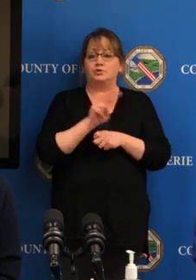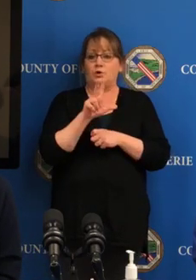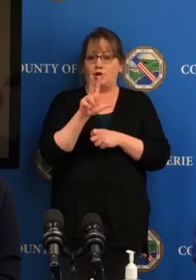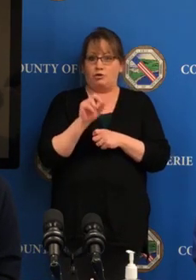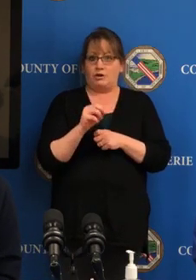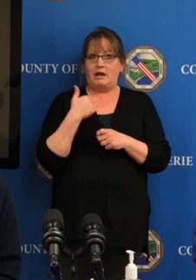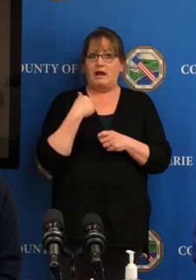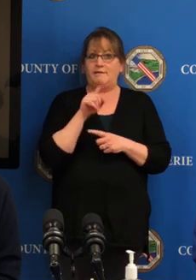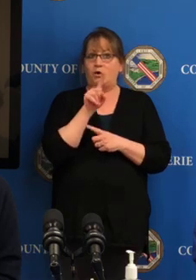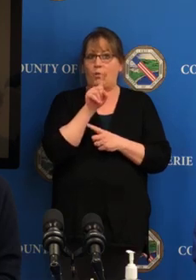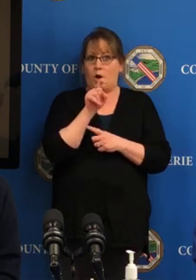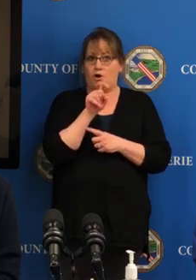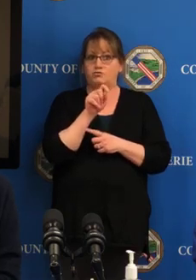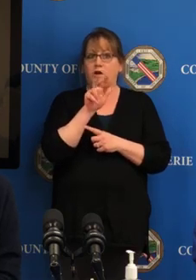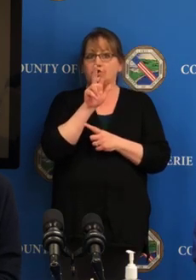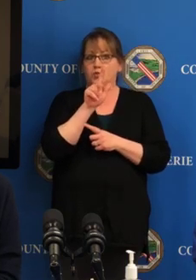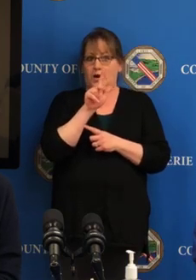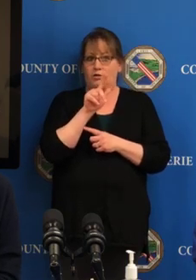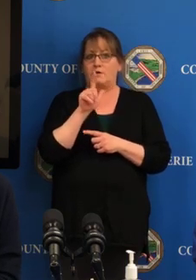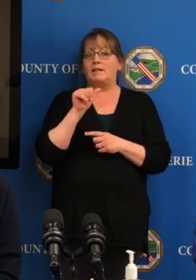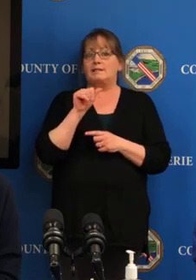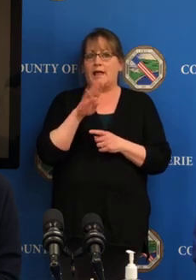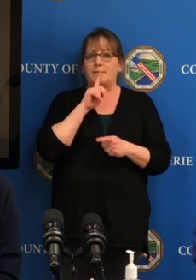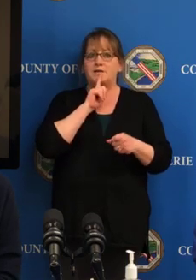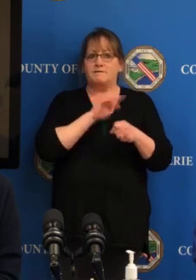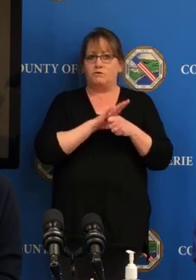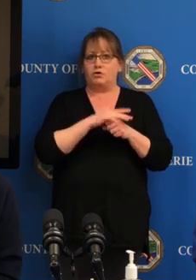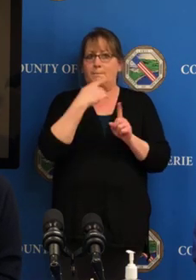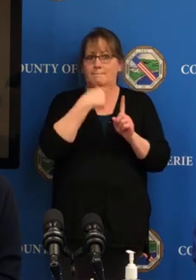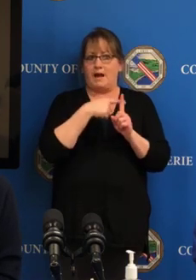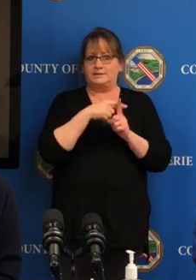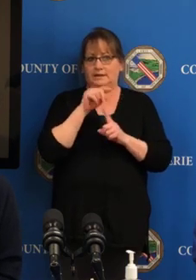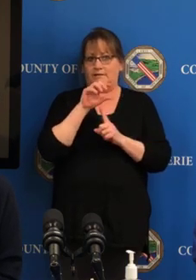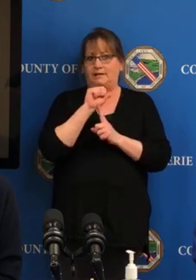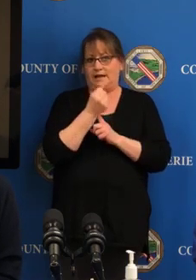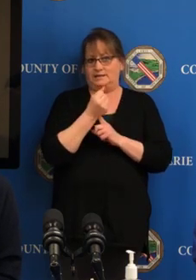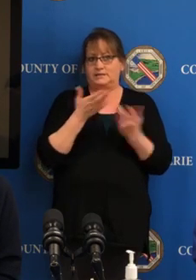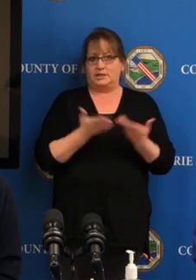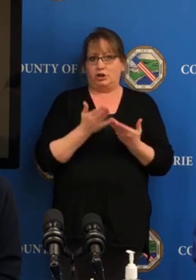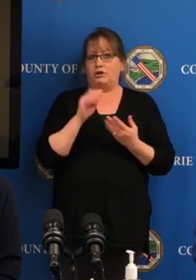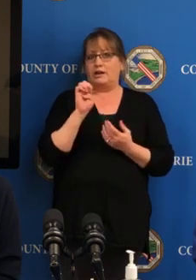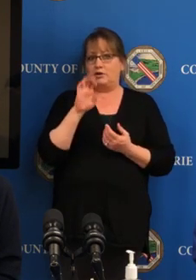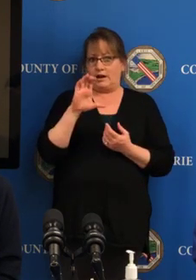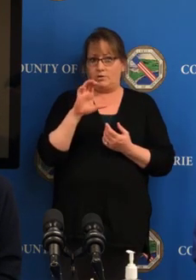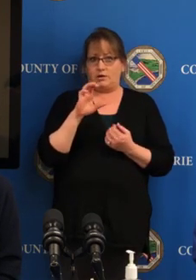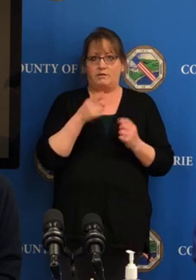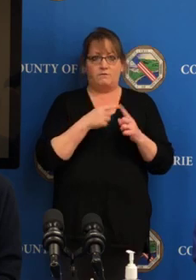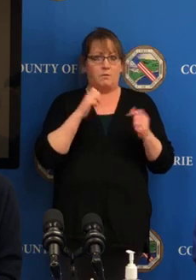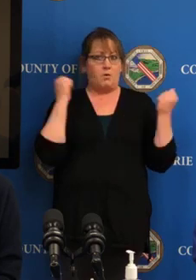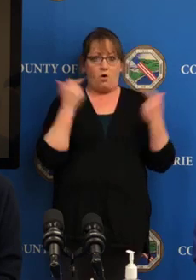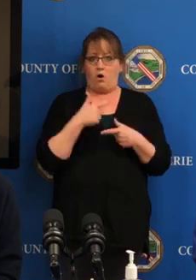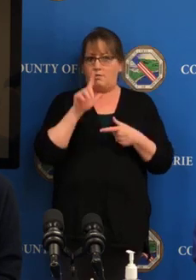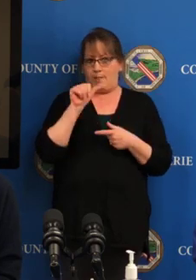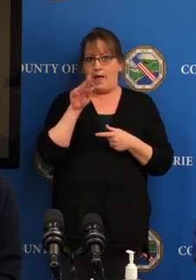have 123 lab-confirmed positive cases in Erie County for all the labs that have done testing.